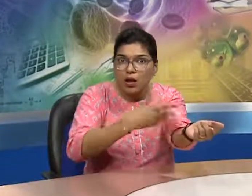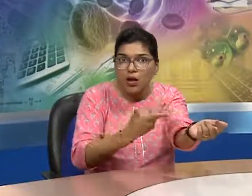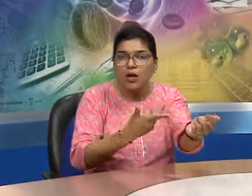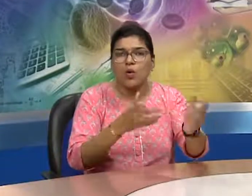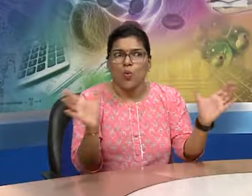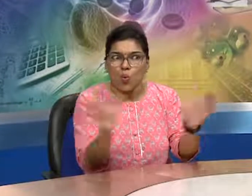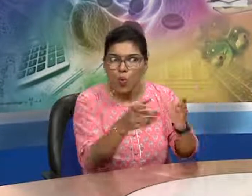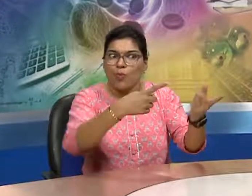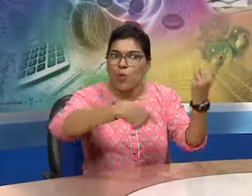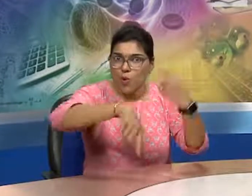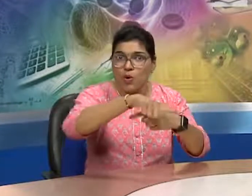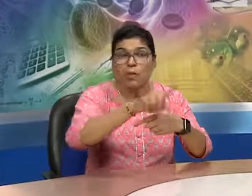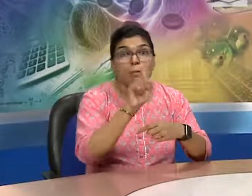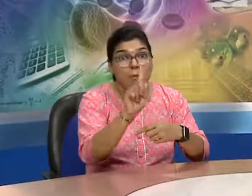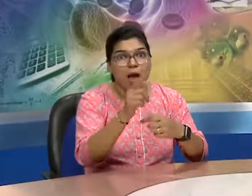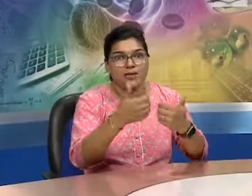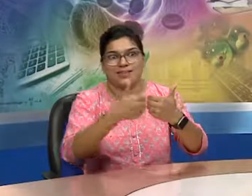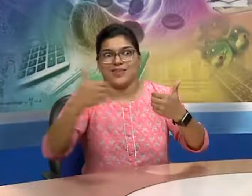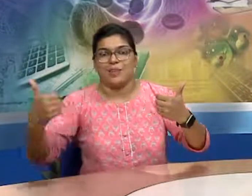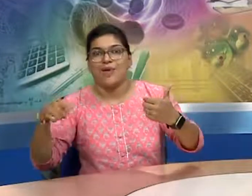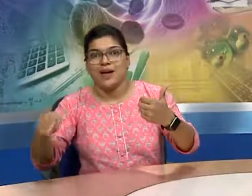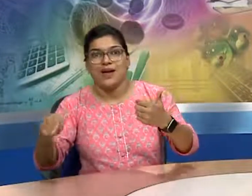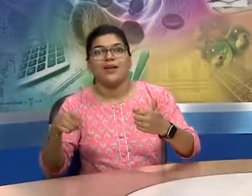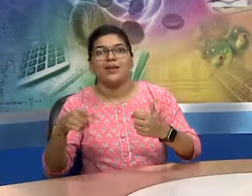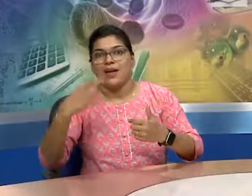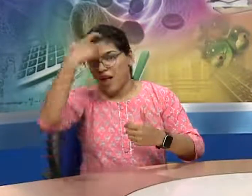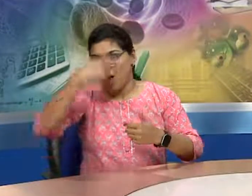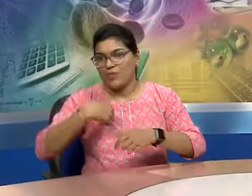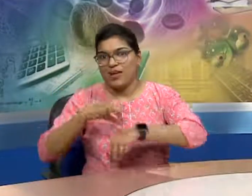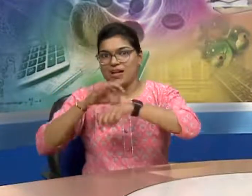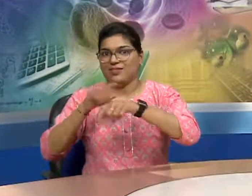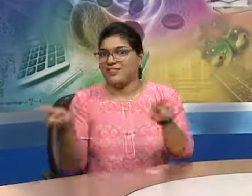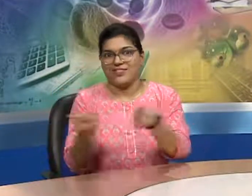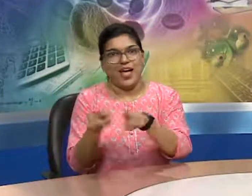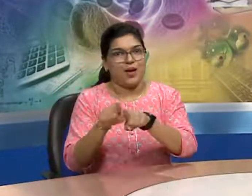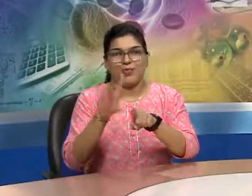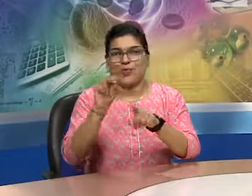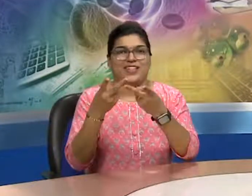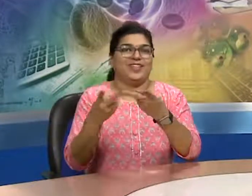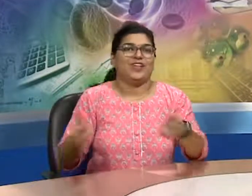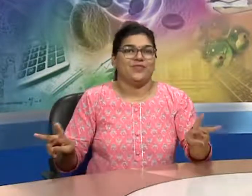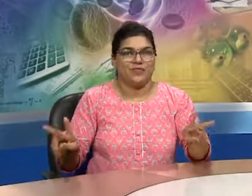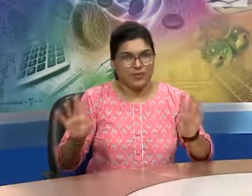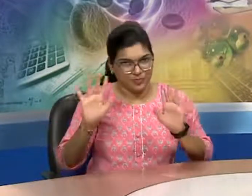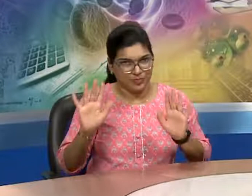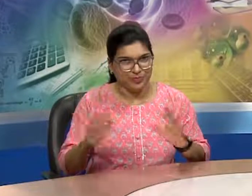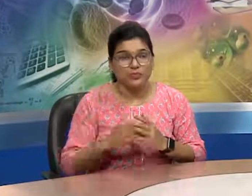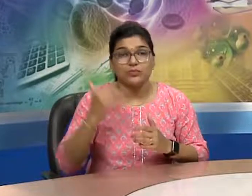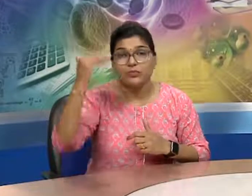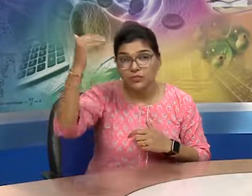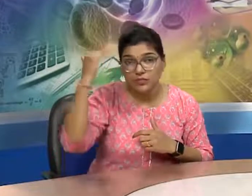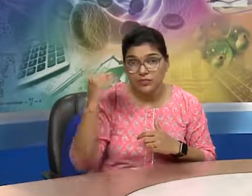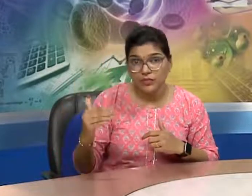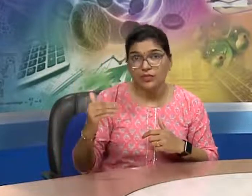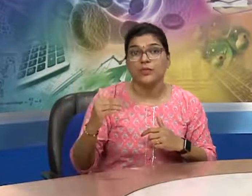color, blood type among different ethnic groups represent variation within human